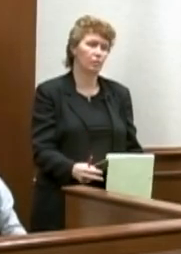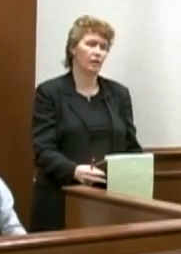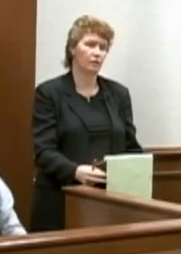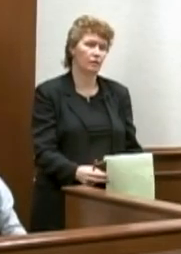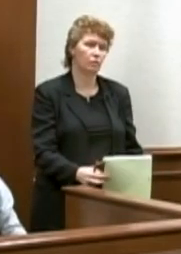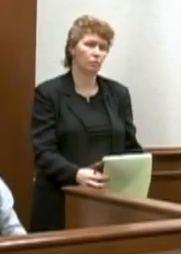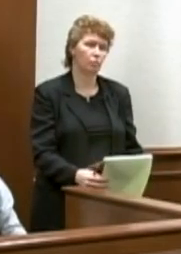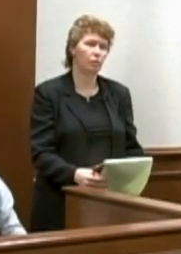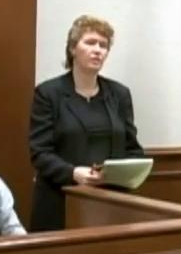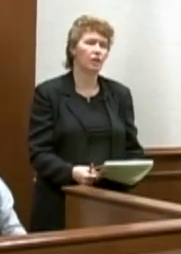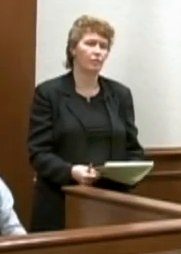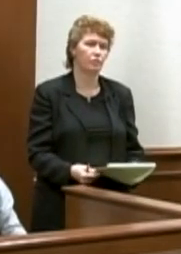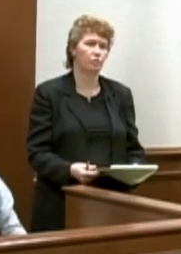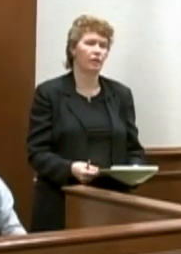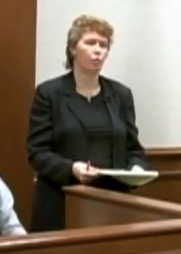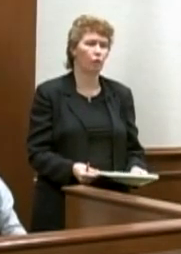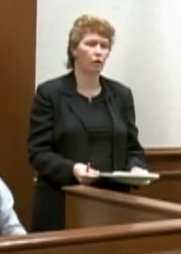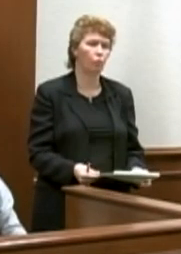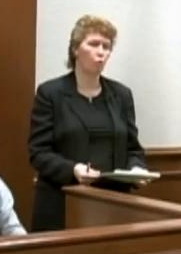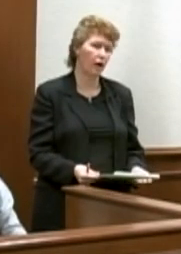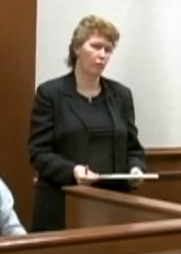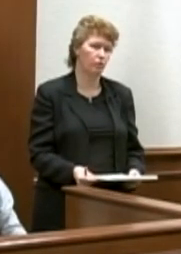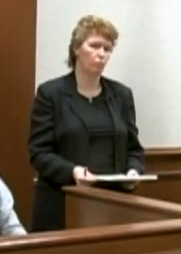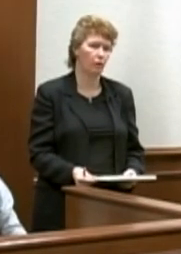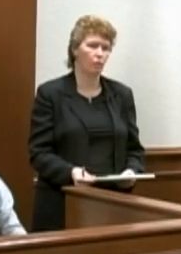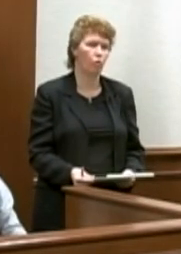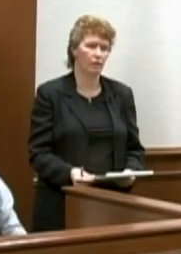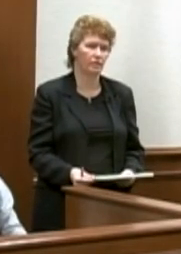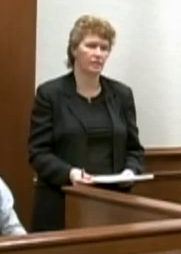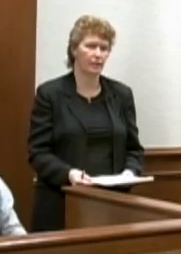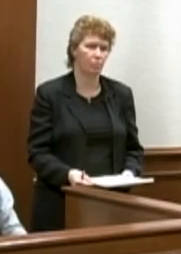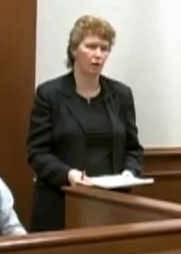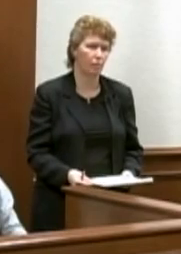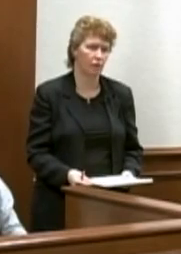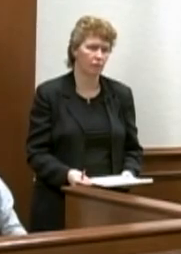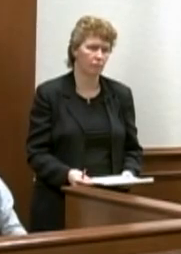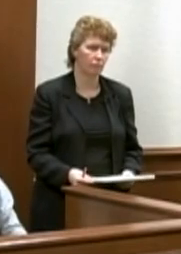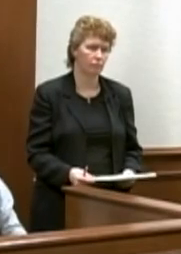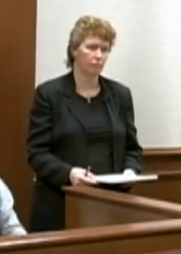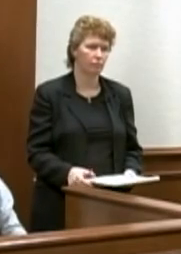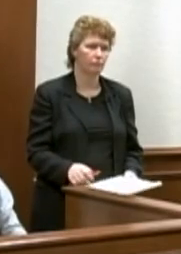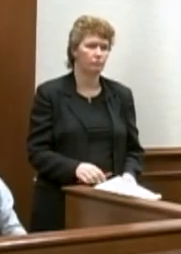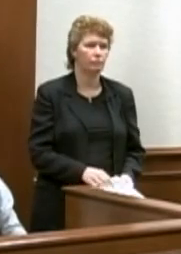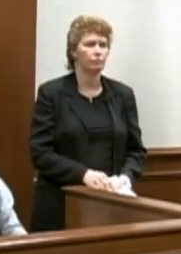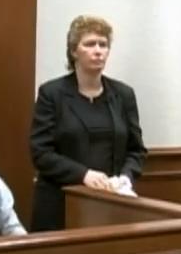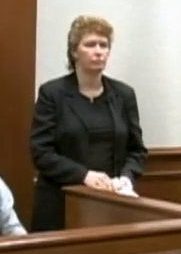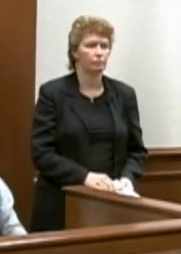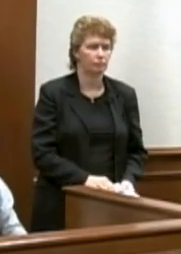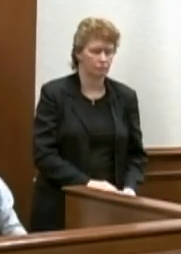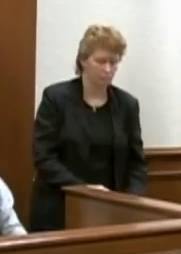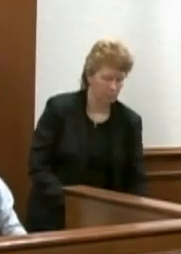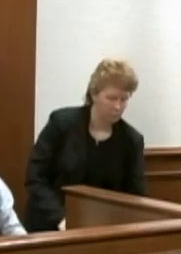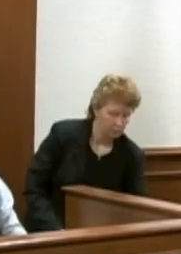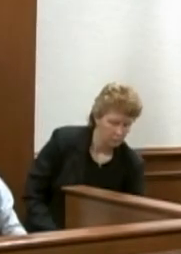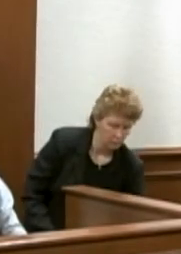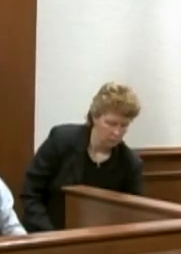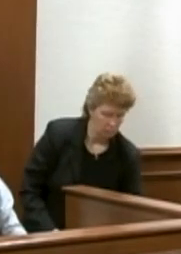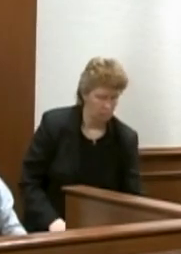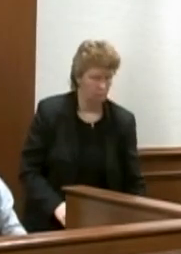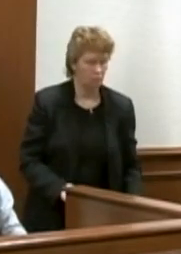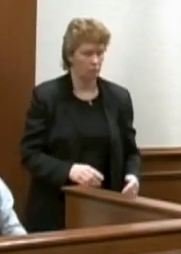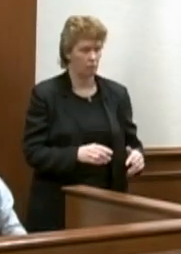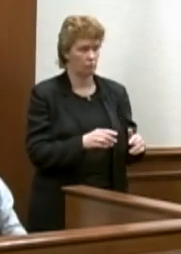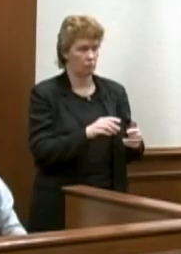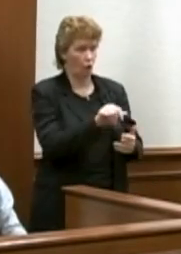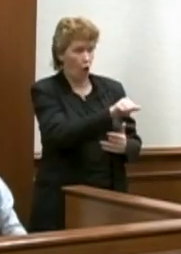I explained to the police officer that Will White was the one that wanted to take the property. Did anything else happen?